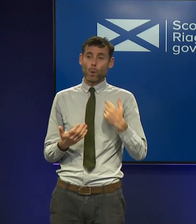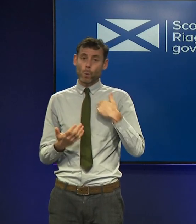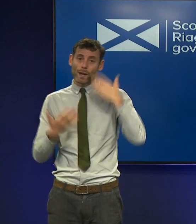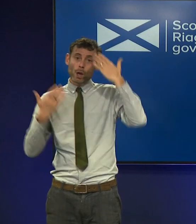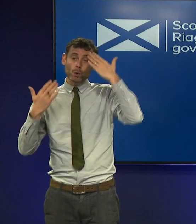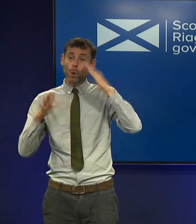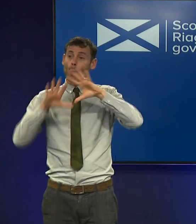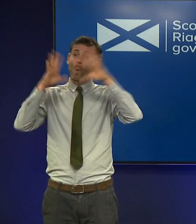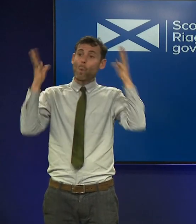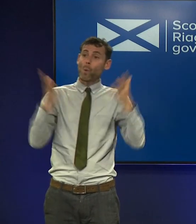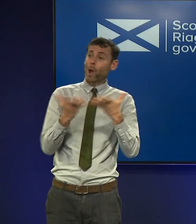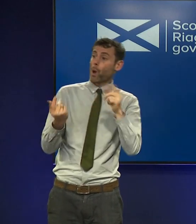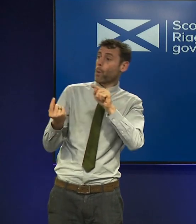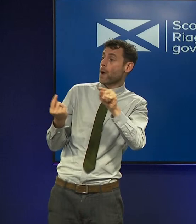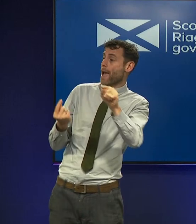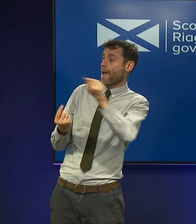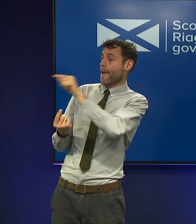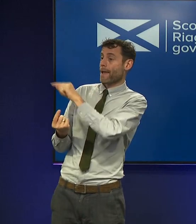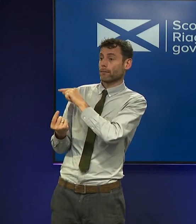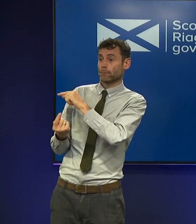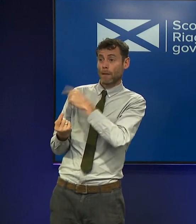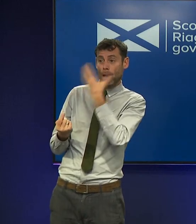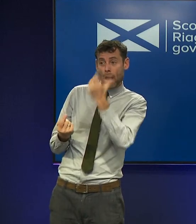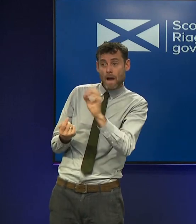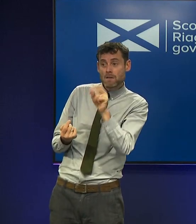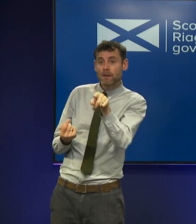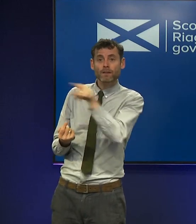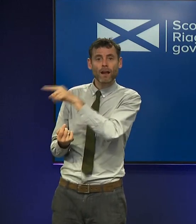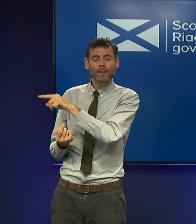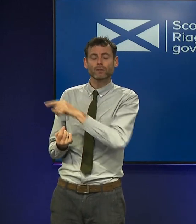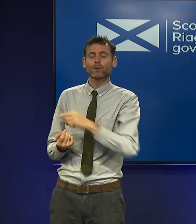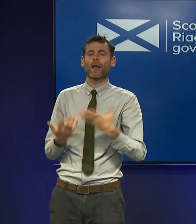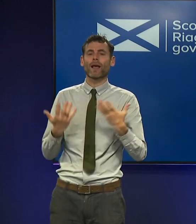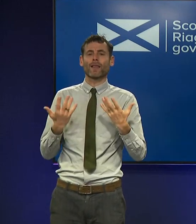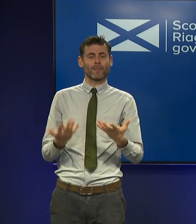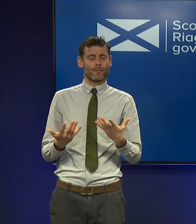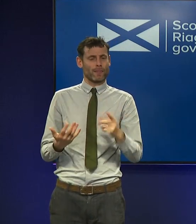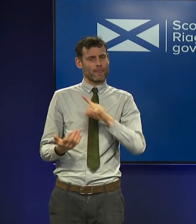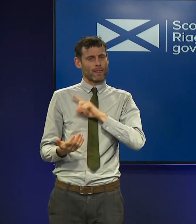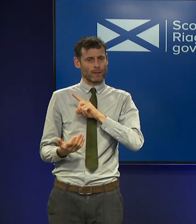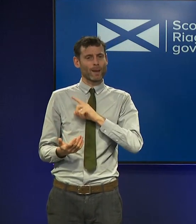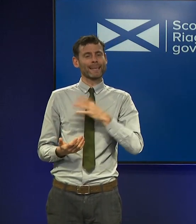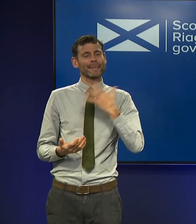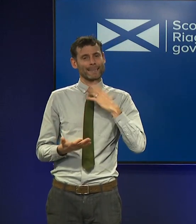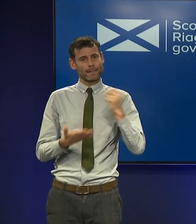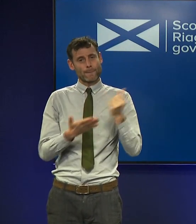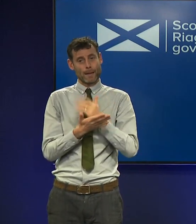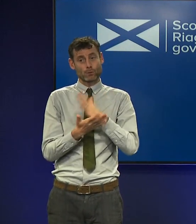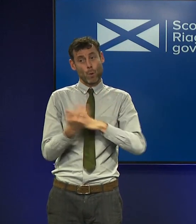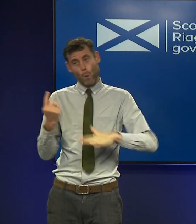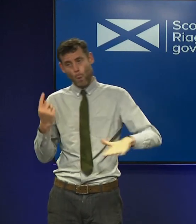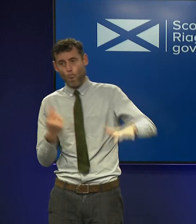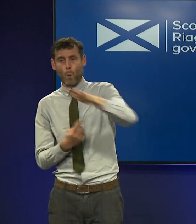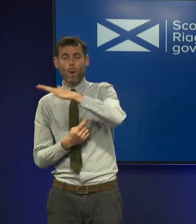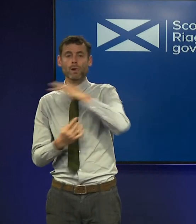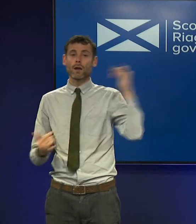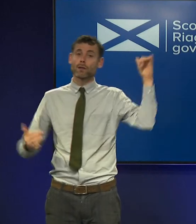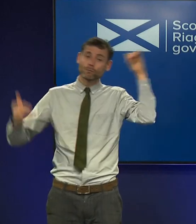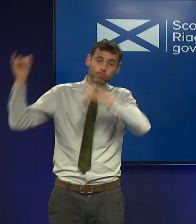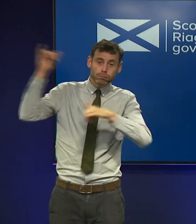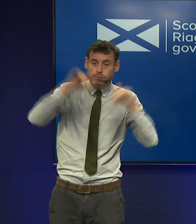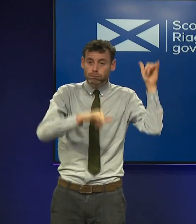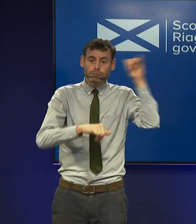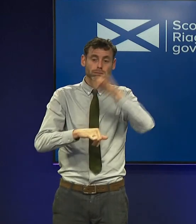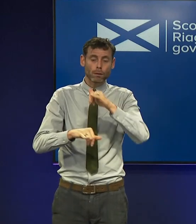it. And that's why you need broader base protections at this stage. And you will see do see right now many different countries